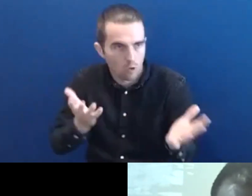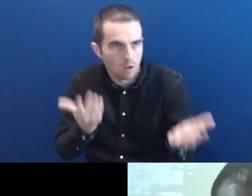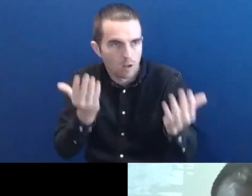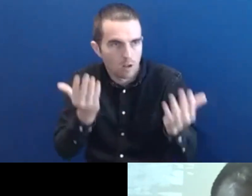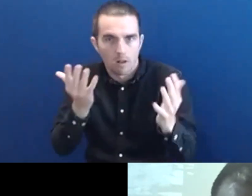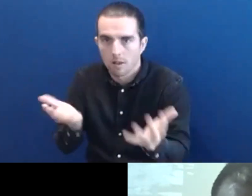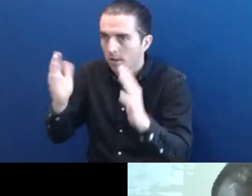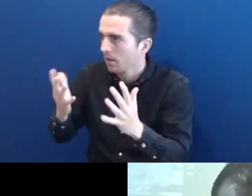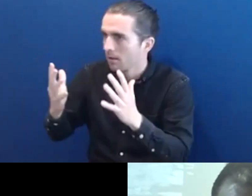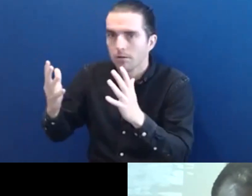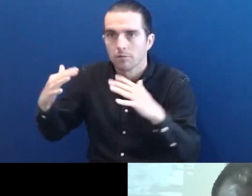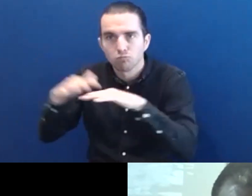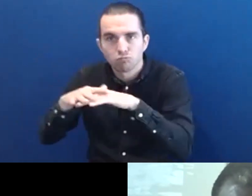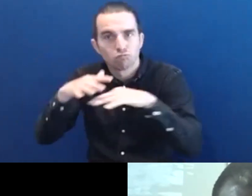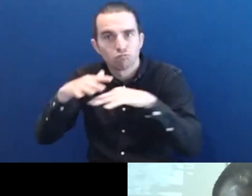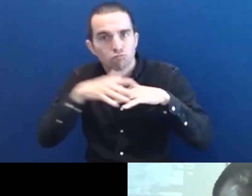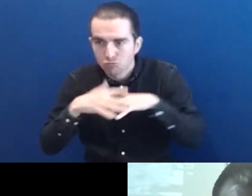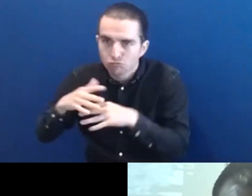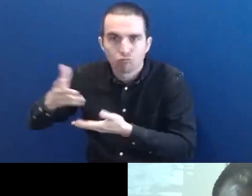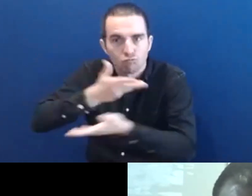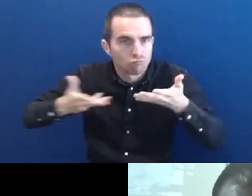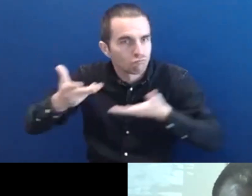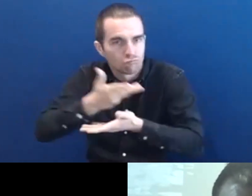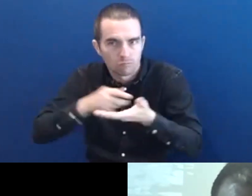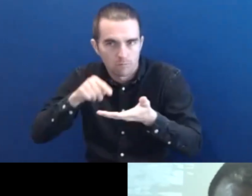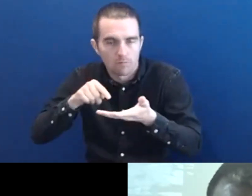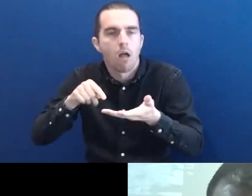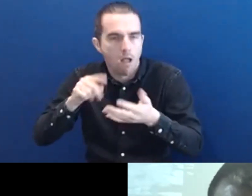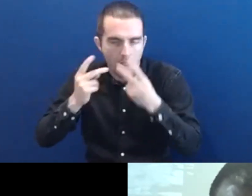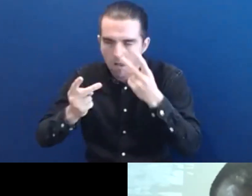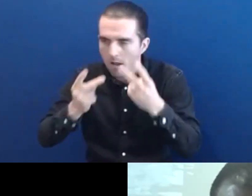and we are now involved